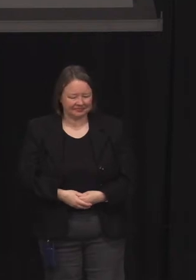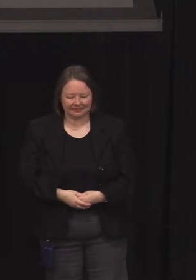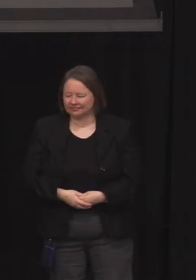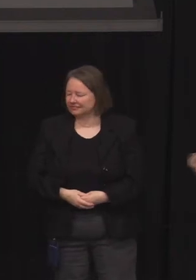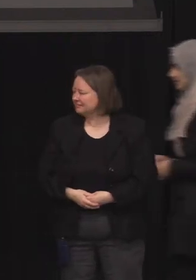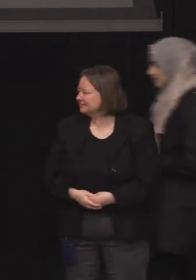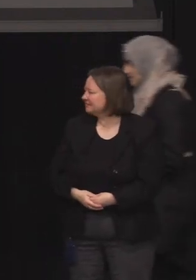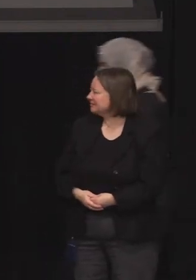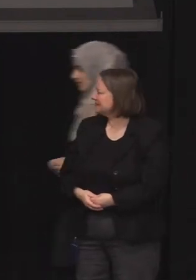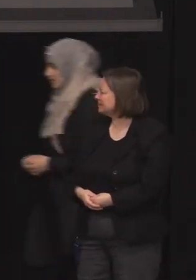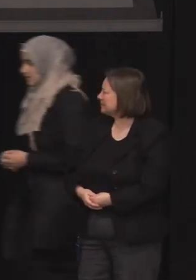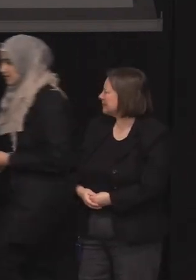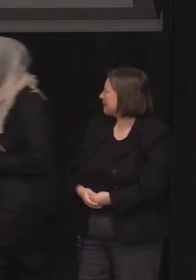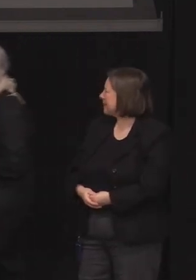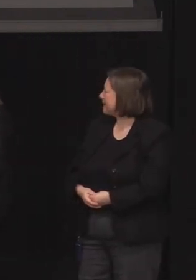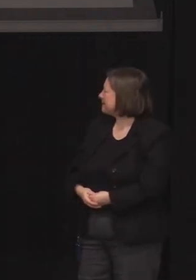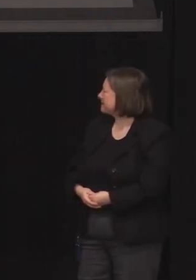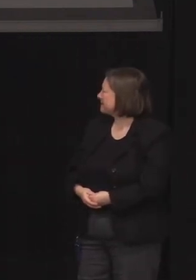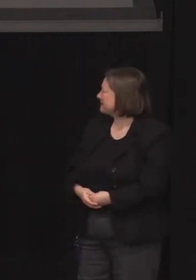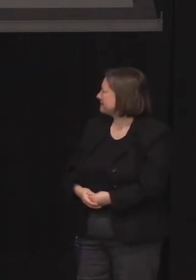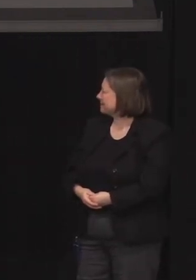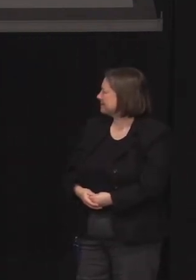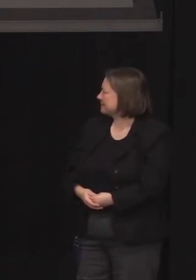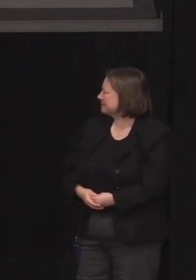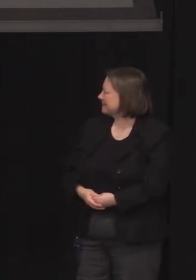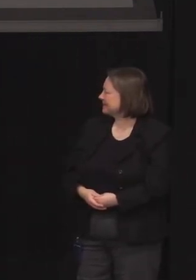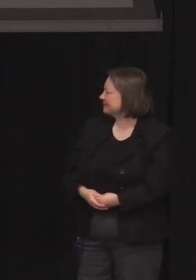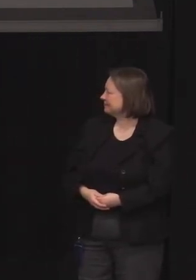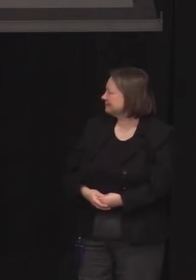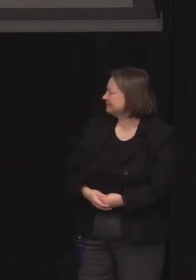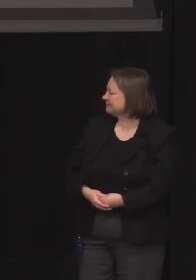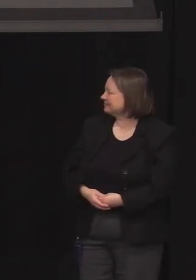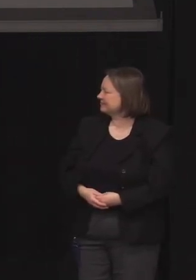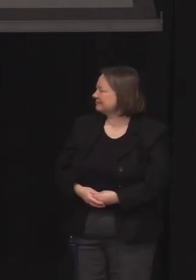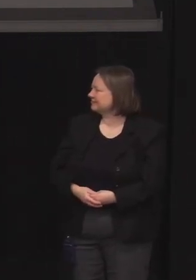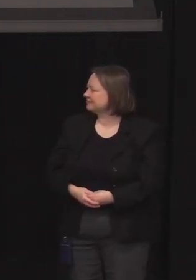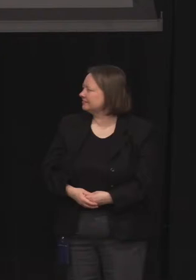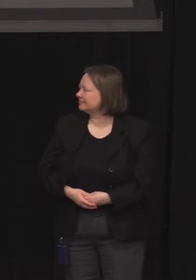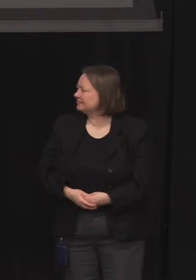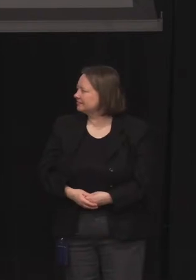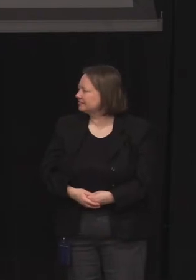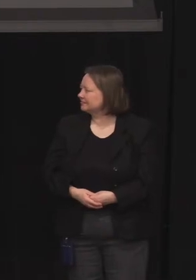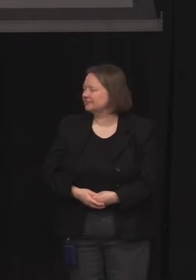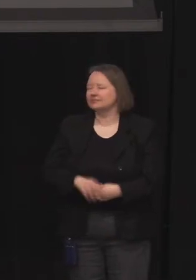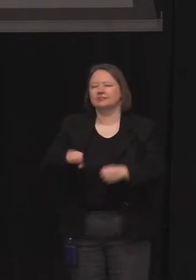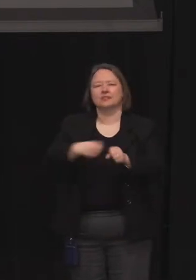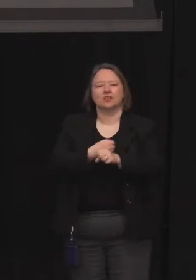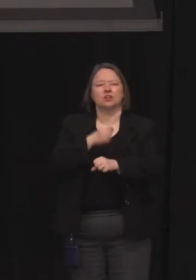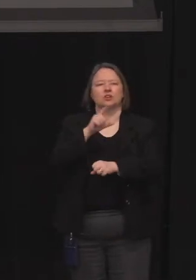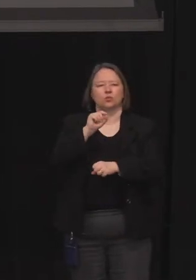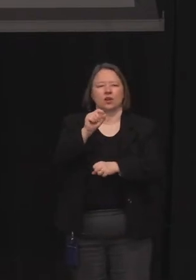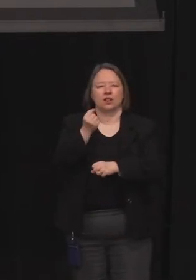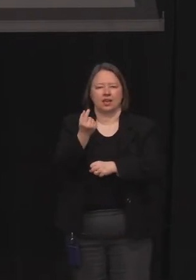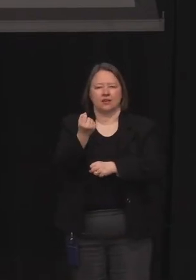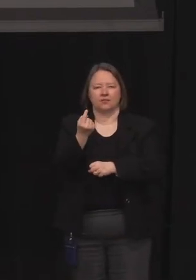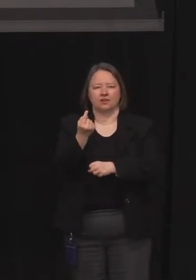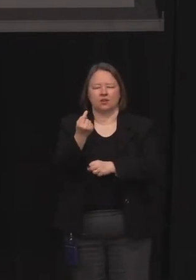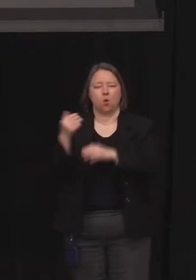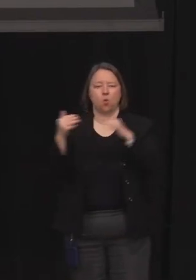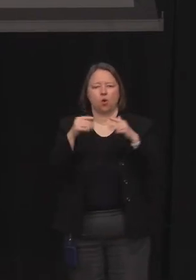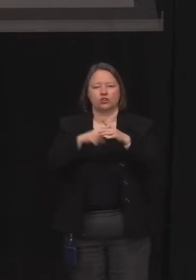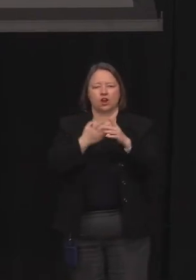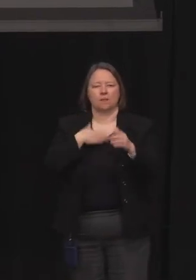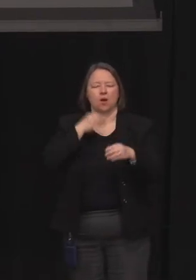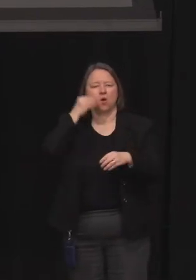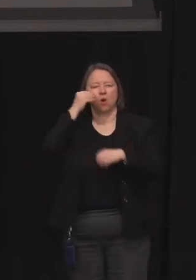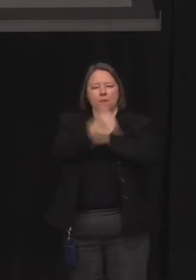right. In 2011, the war started in my